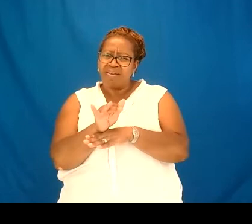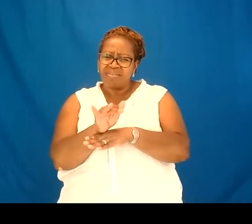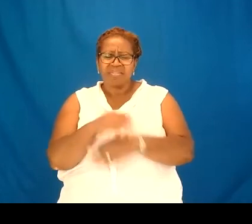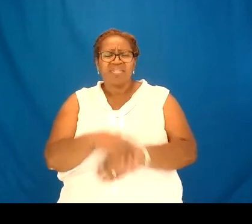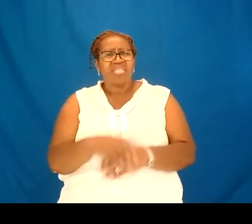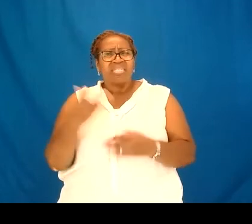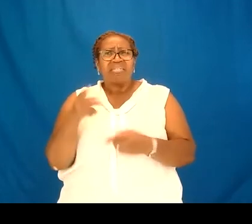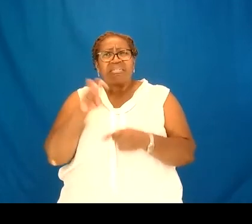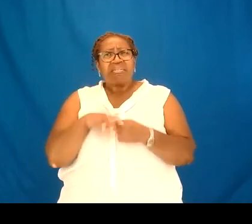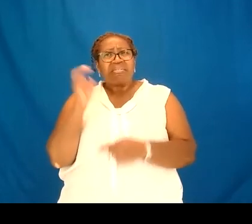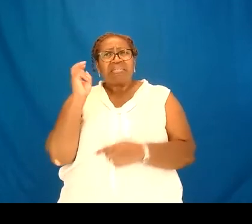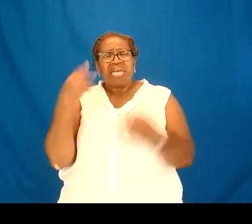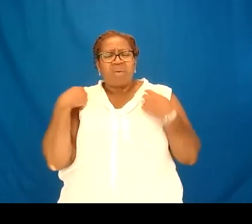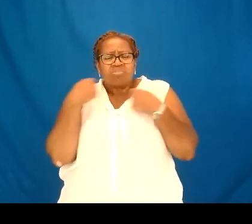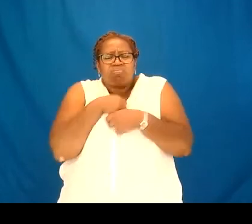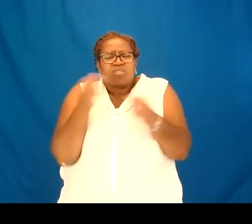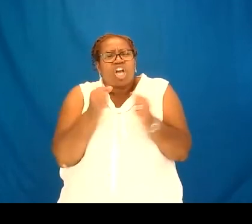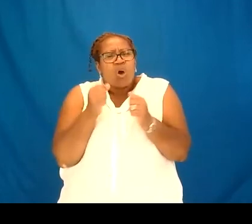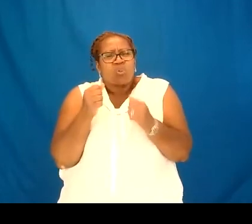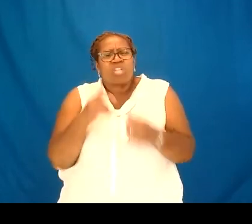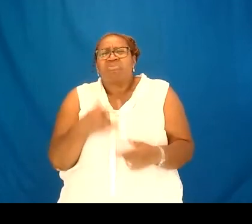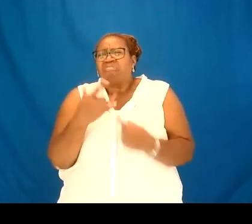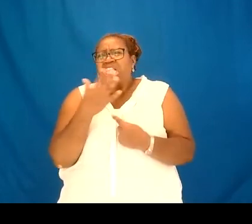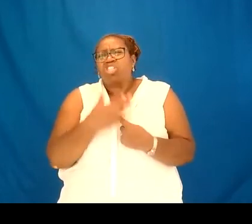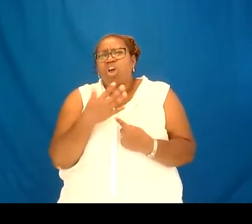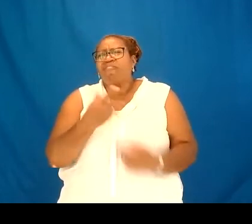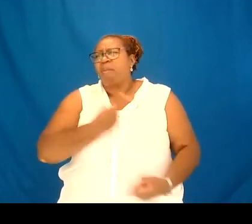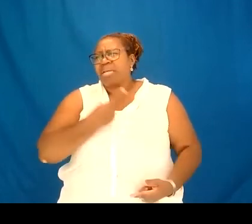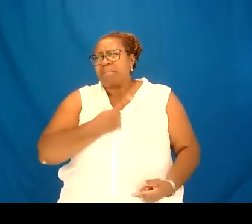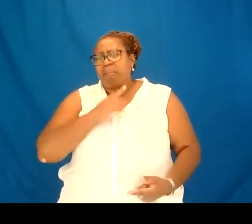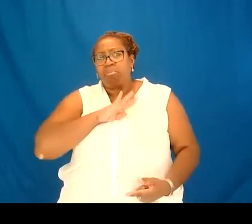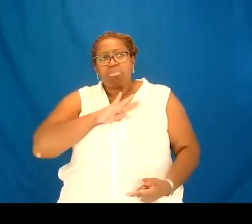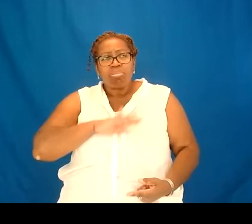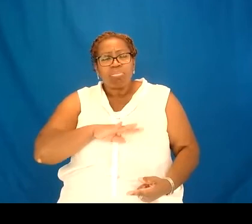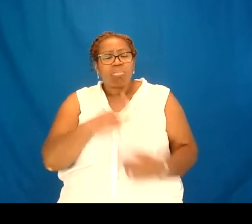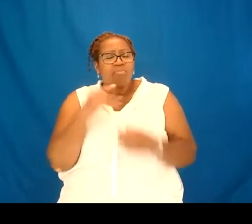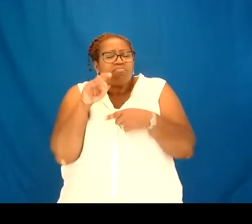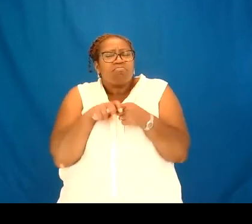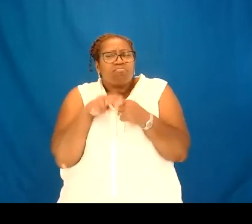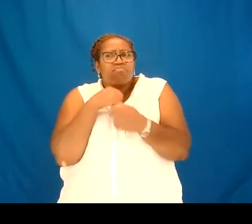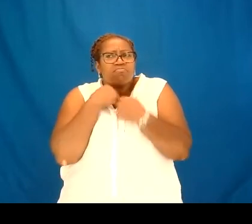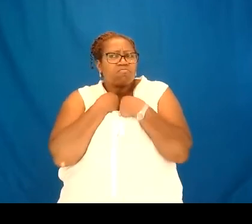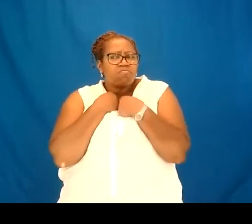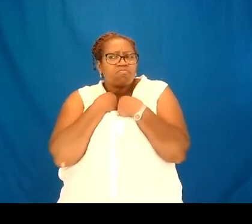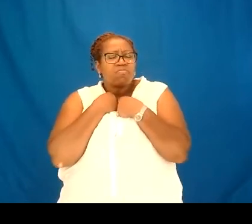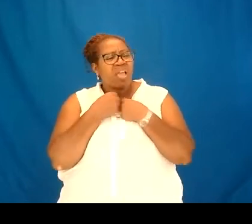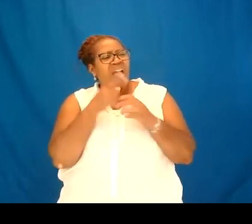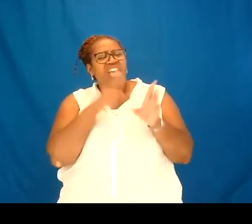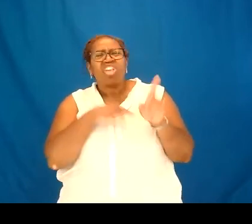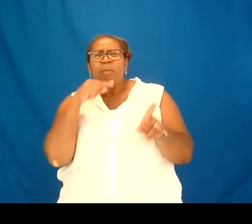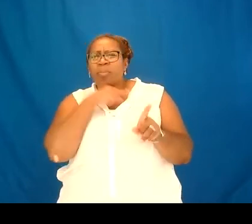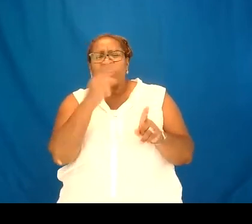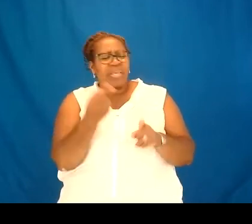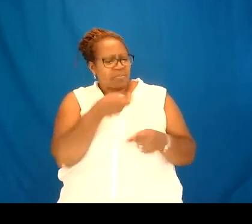was clinging onto my winter coat and feeling really sorry for myself until a young boy got on the bus. He couldn't have been more than 11 or